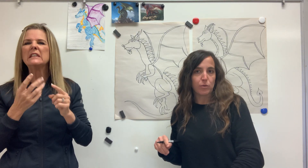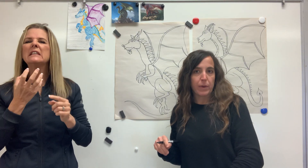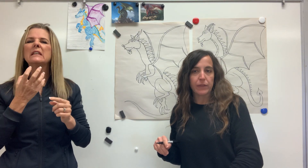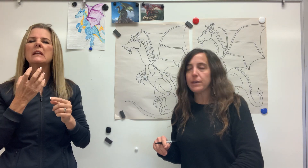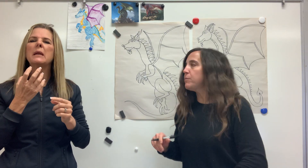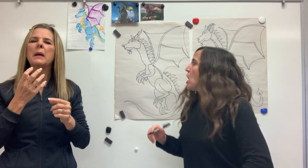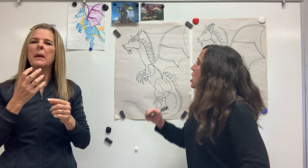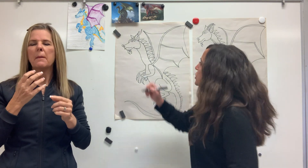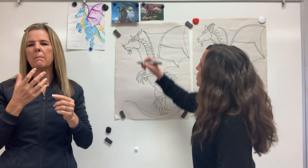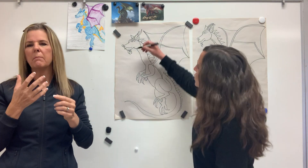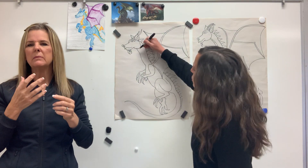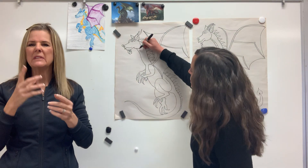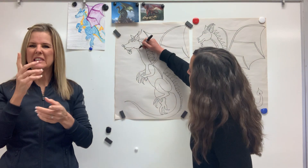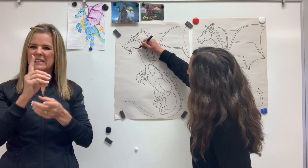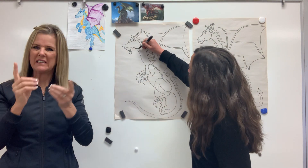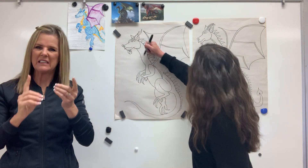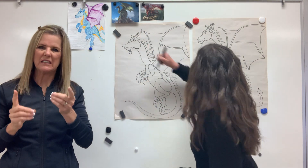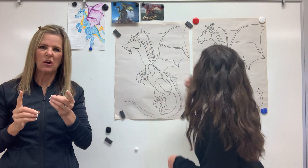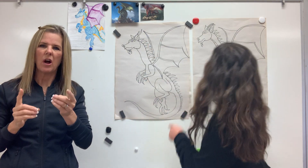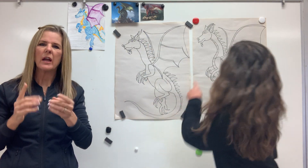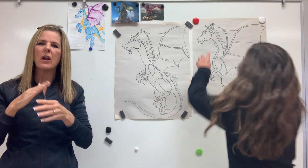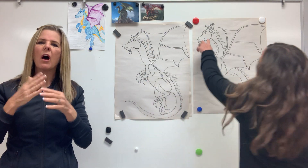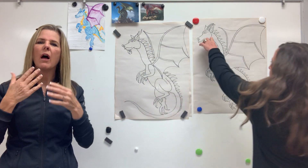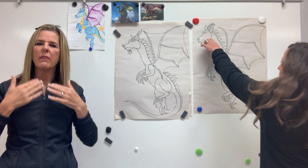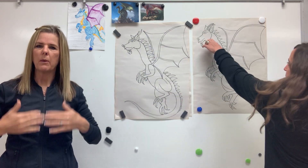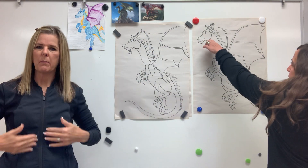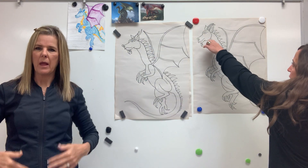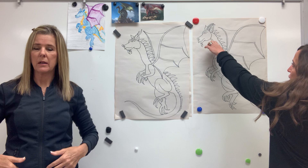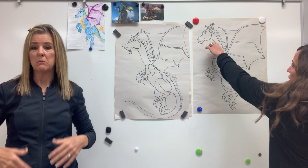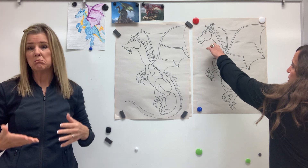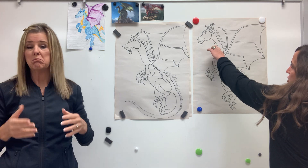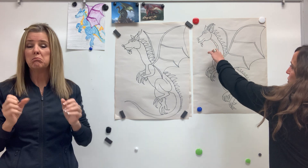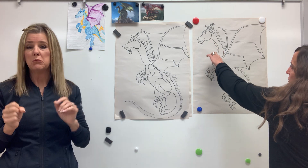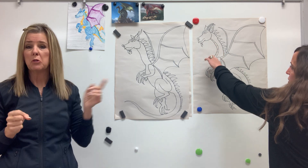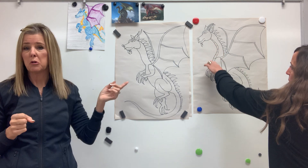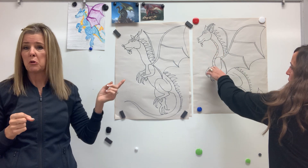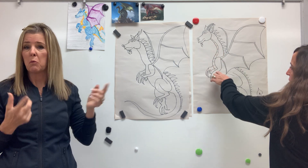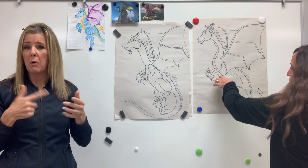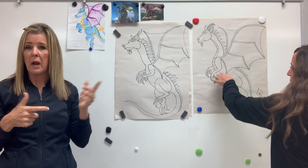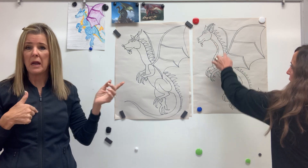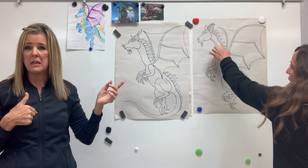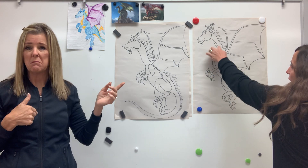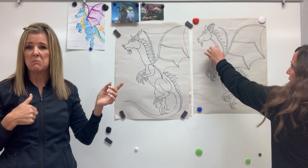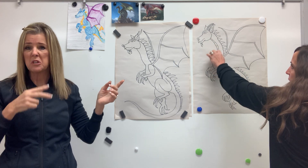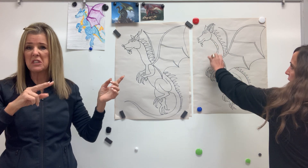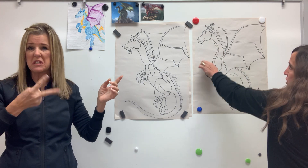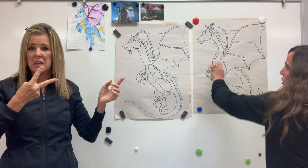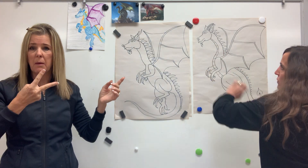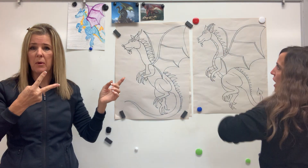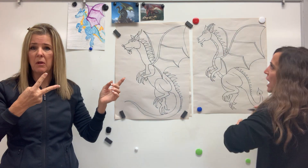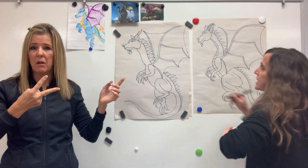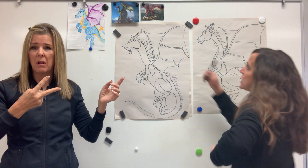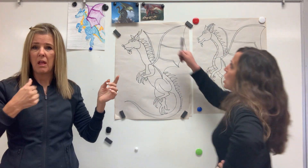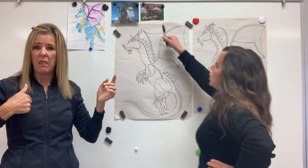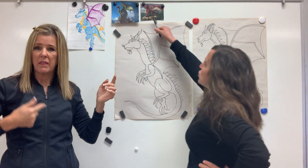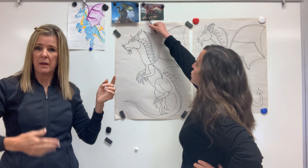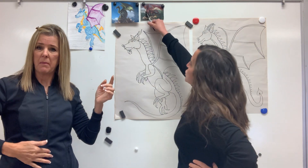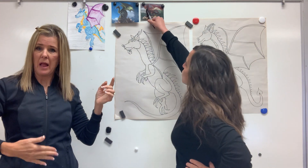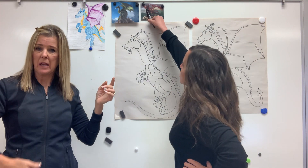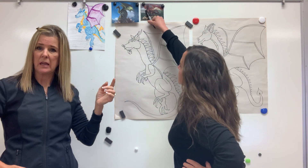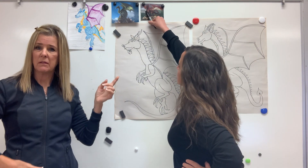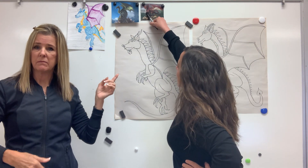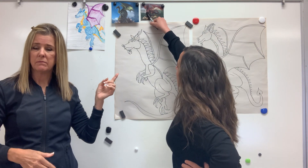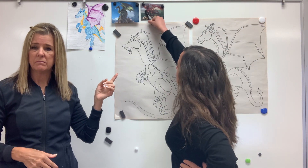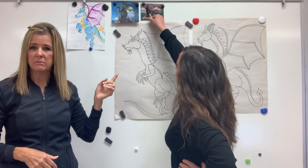pattern on their belly. So you could definitely do like I did here and just sort of double his belly line and make these curve lines. You